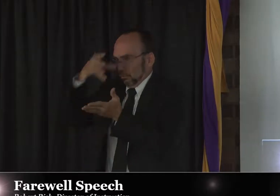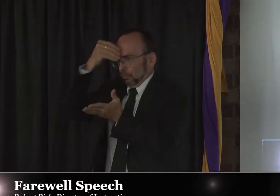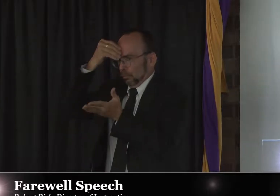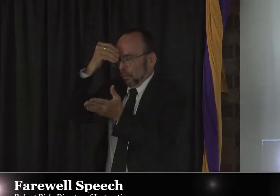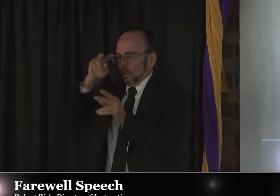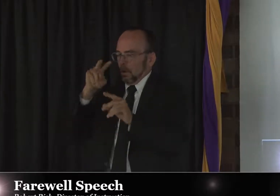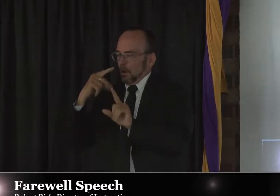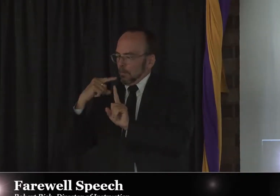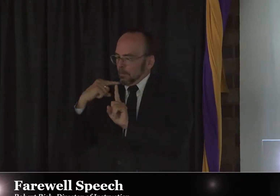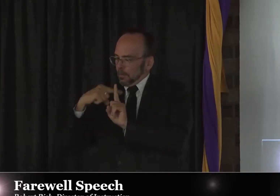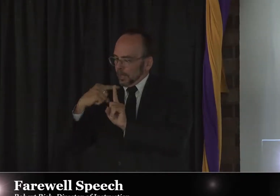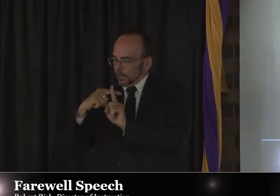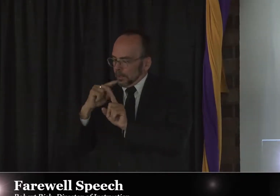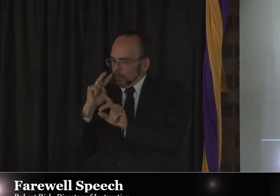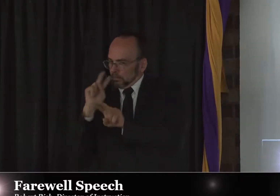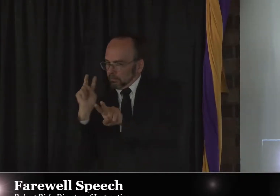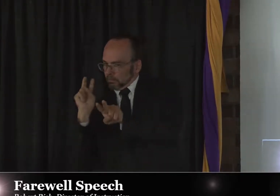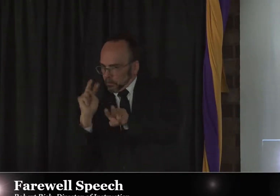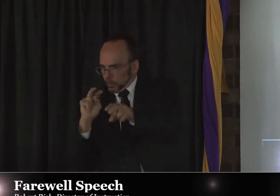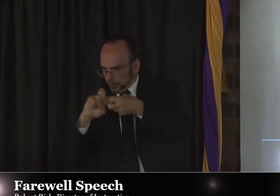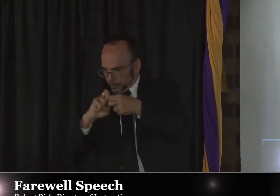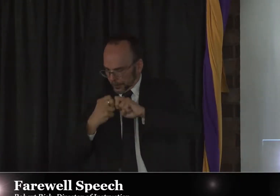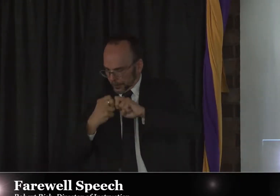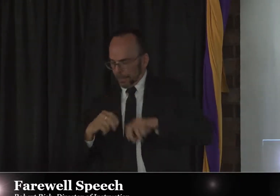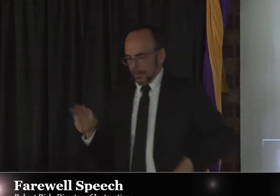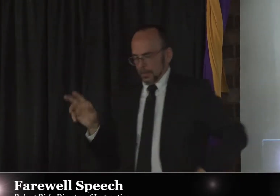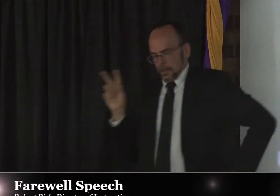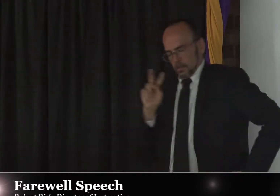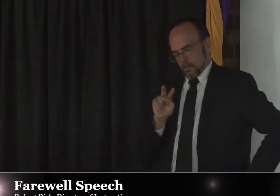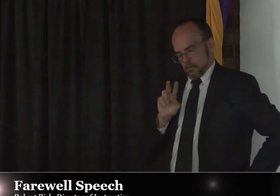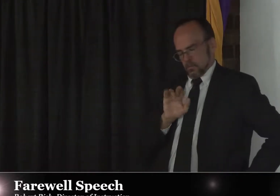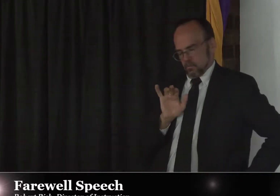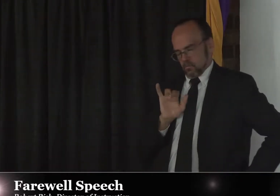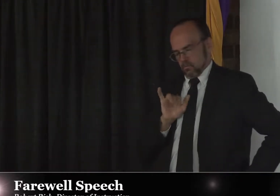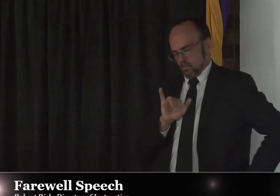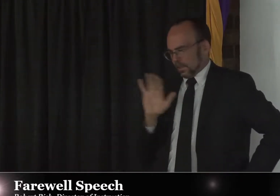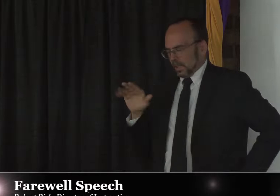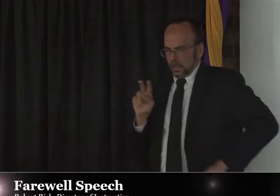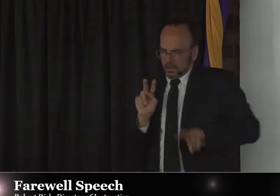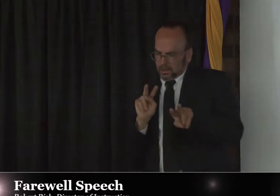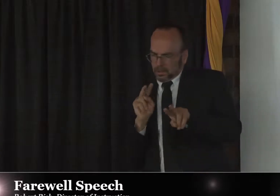It's an opportunity to learn. You can see positivity through that.